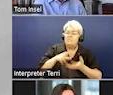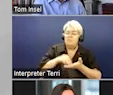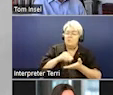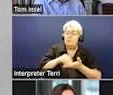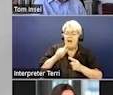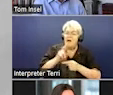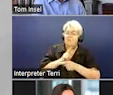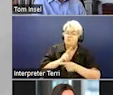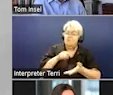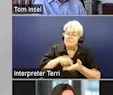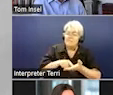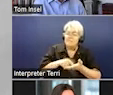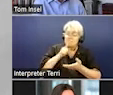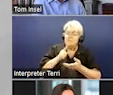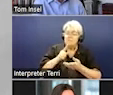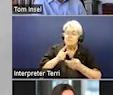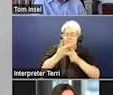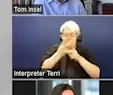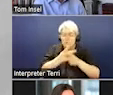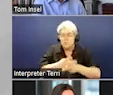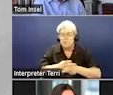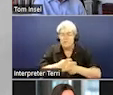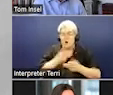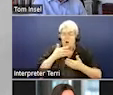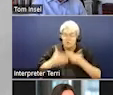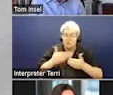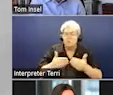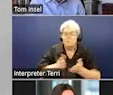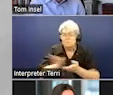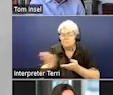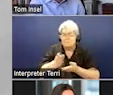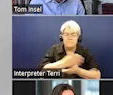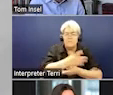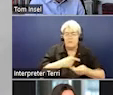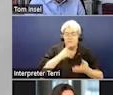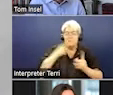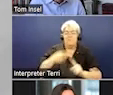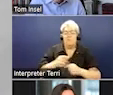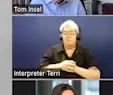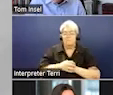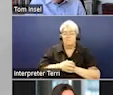to triage, because that's exactly the point I was trying to make, but I didn't want to take the time to go into it.